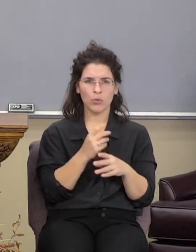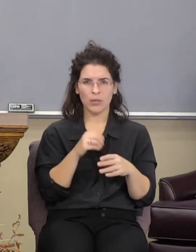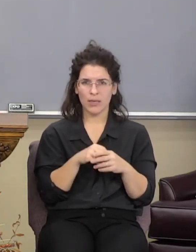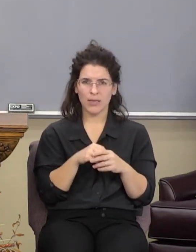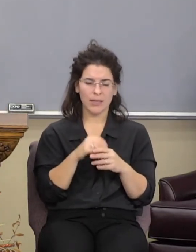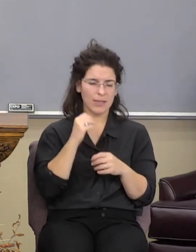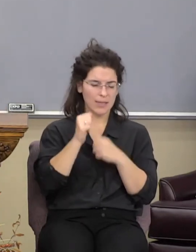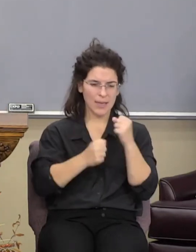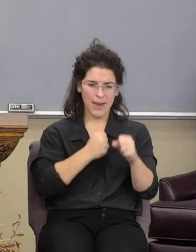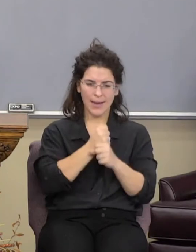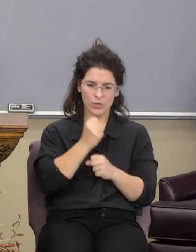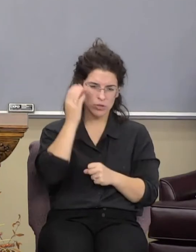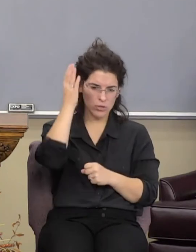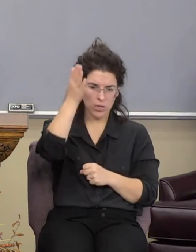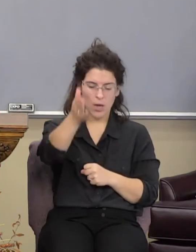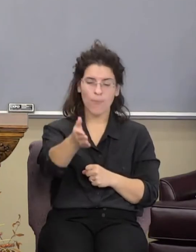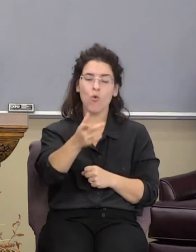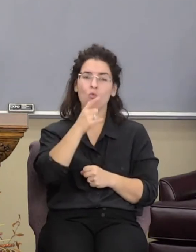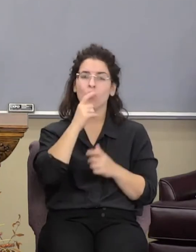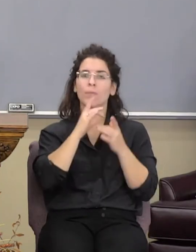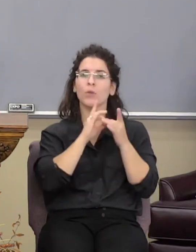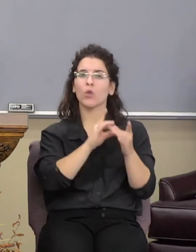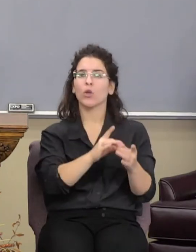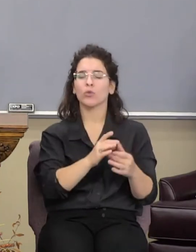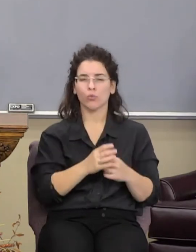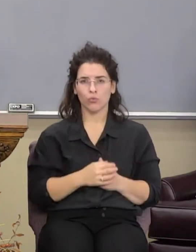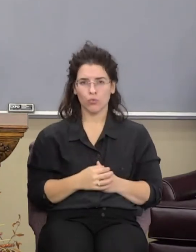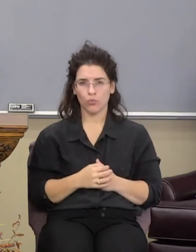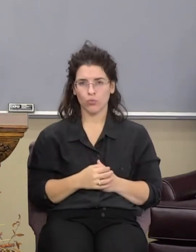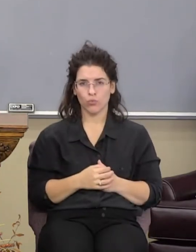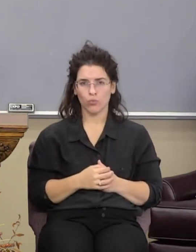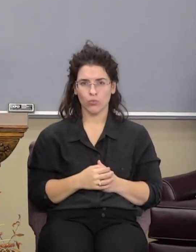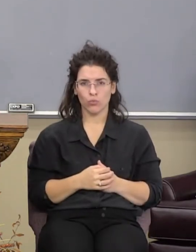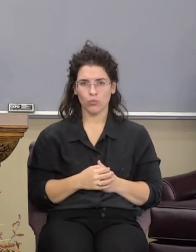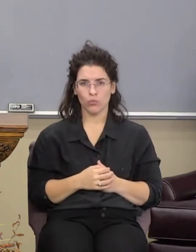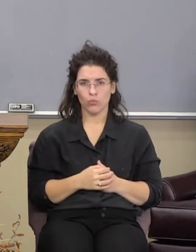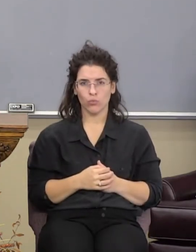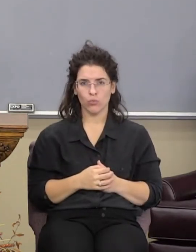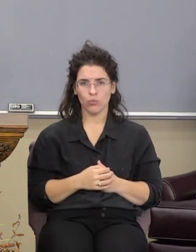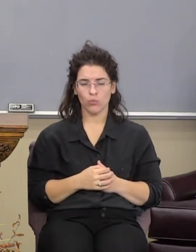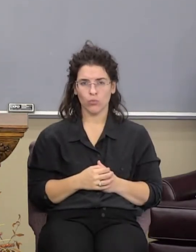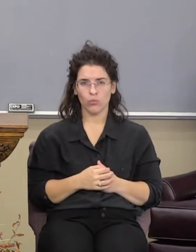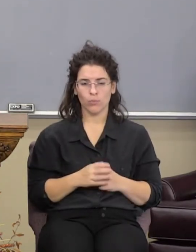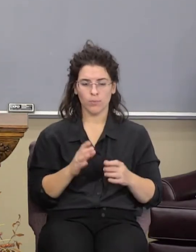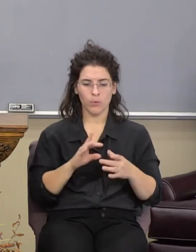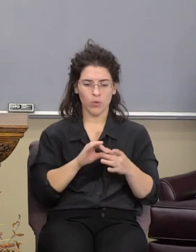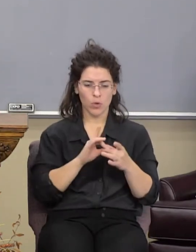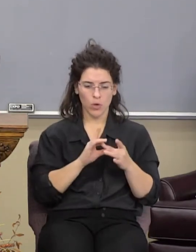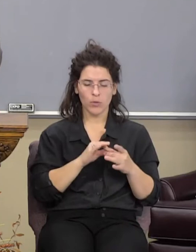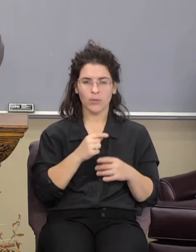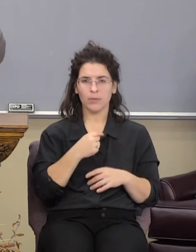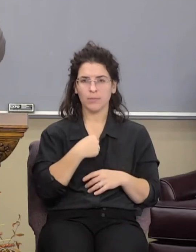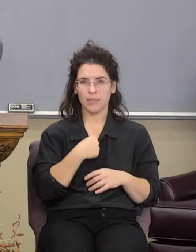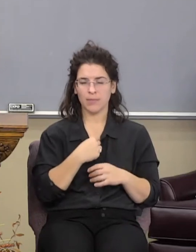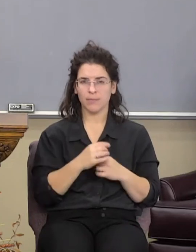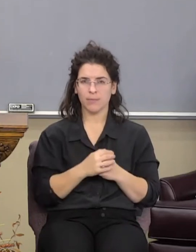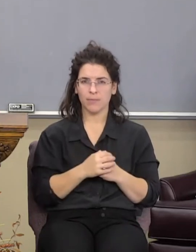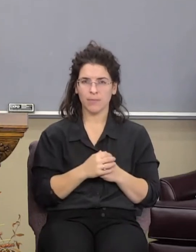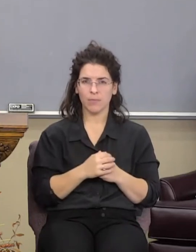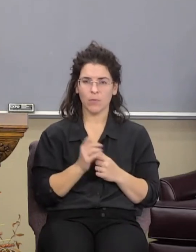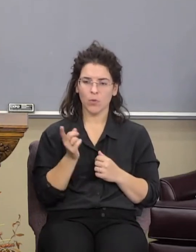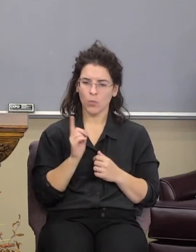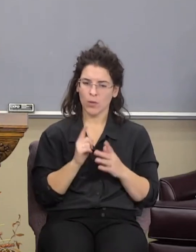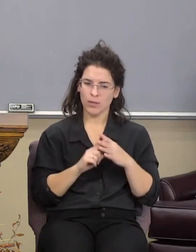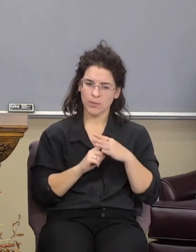the ages to come, who does it belong to? The fullness, it belongs to me. Where does